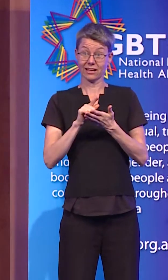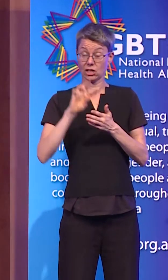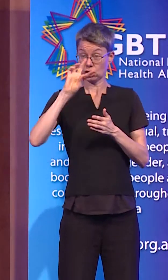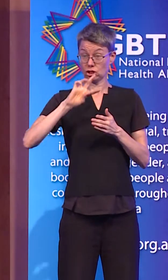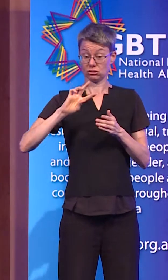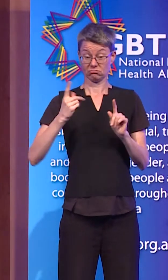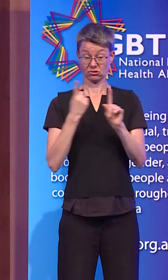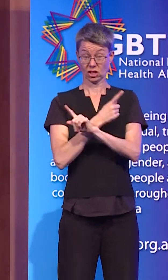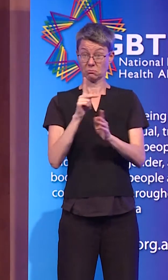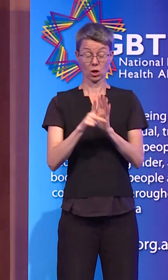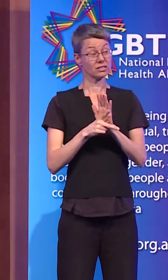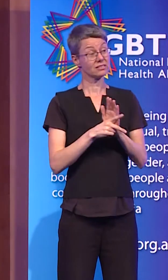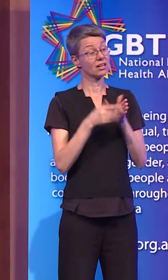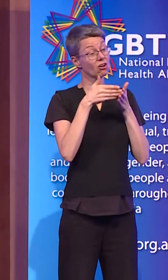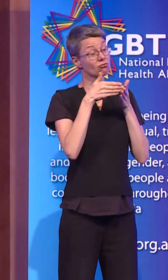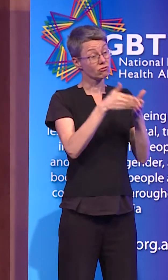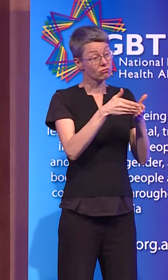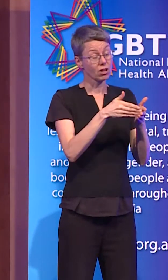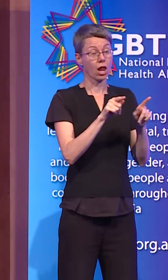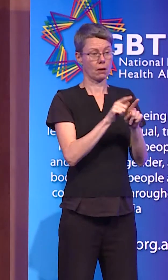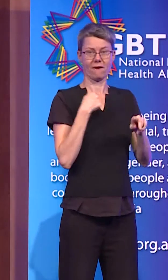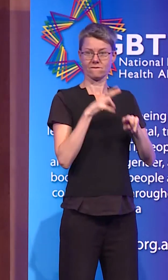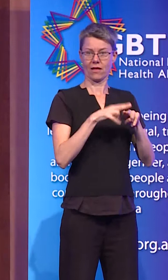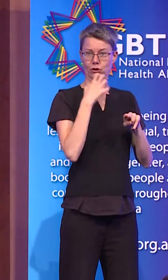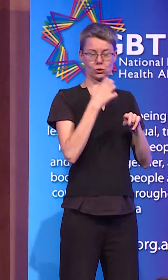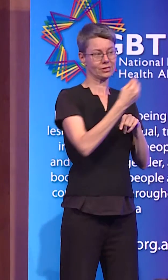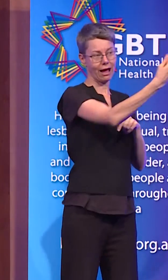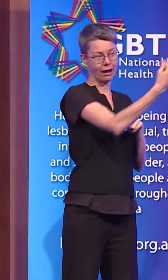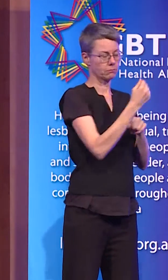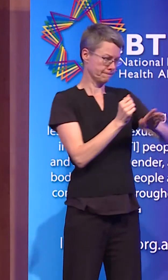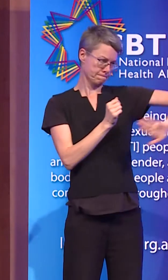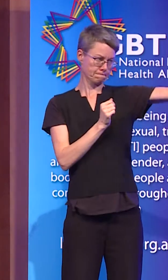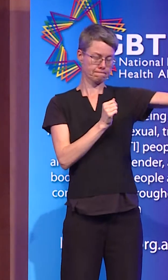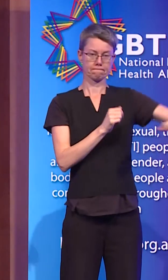away the boats with Jewish refugees like him. Sound familiar? It's